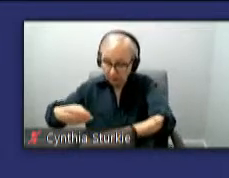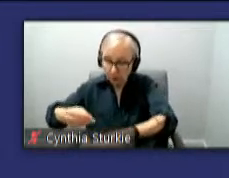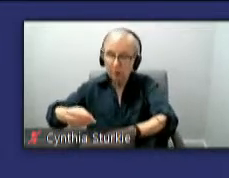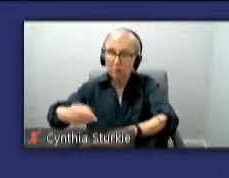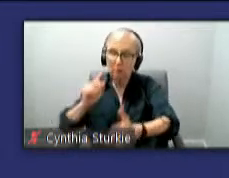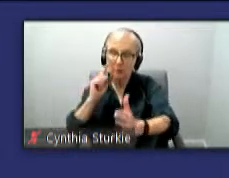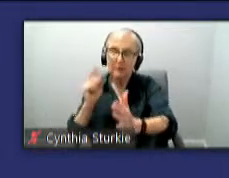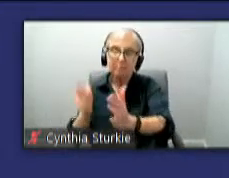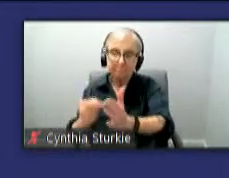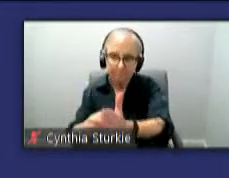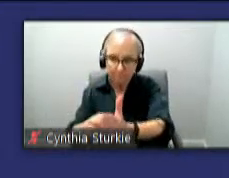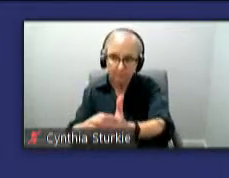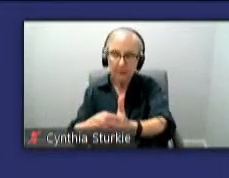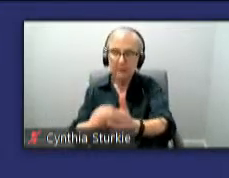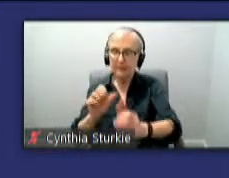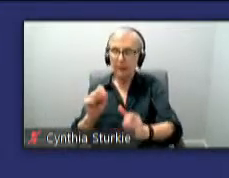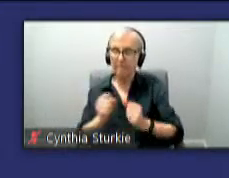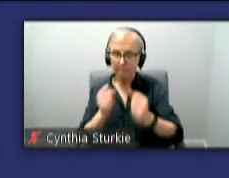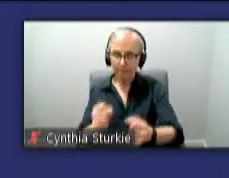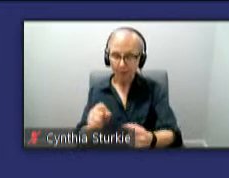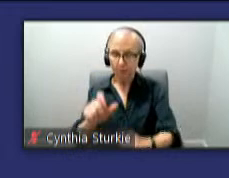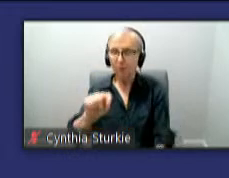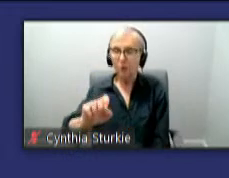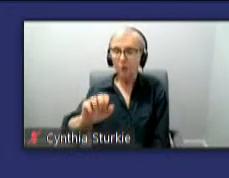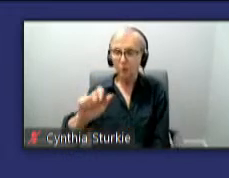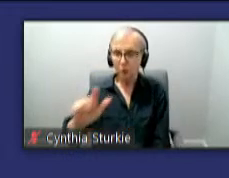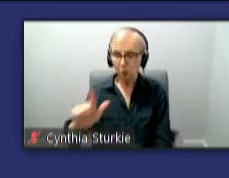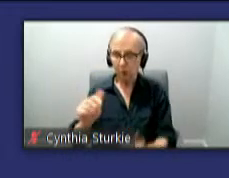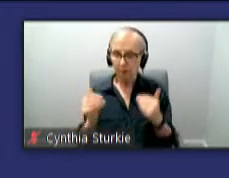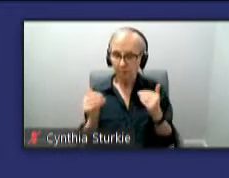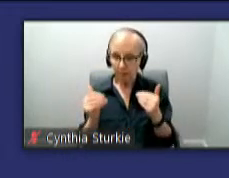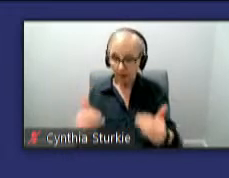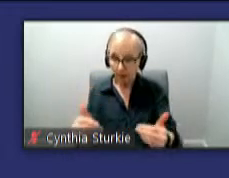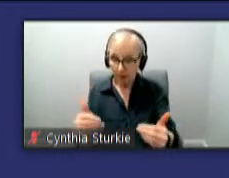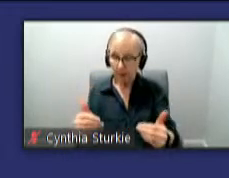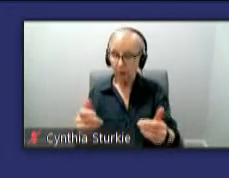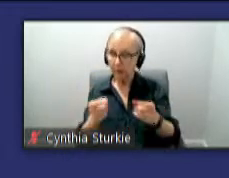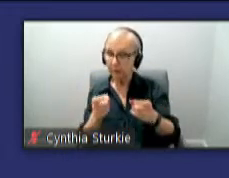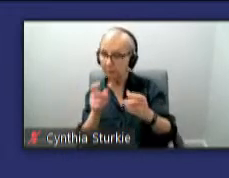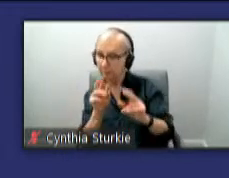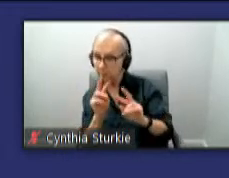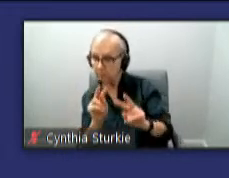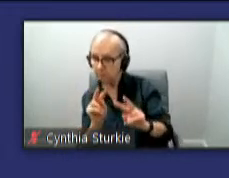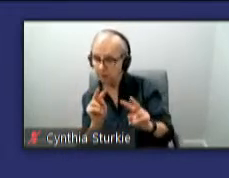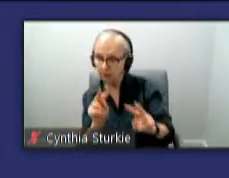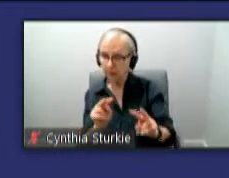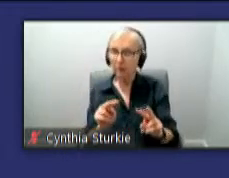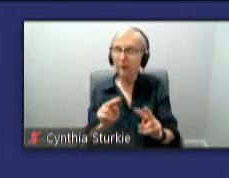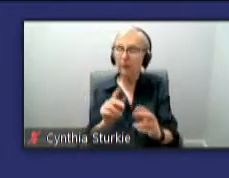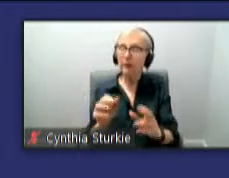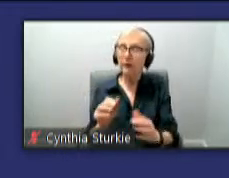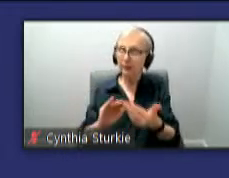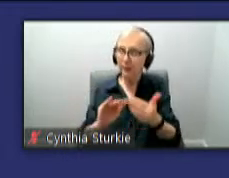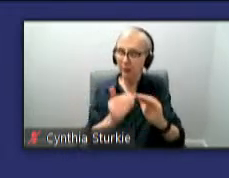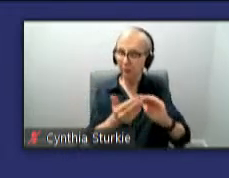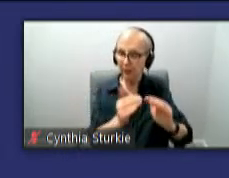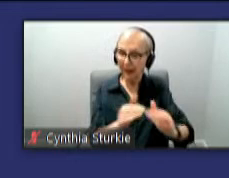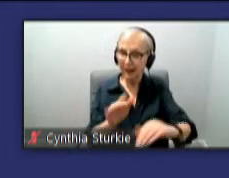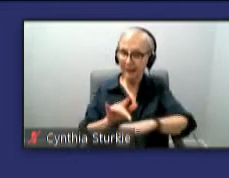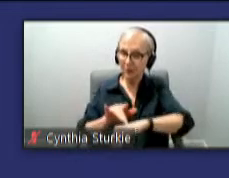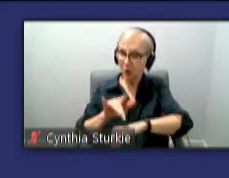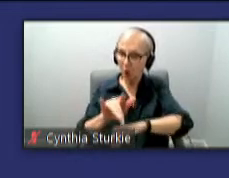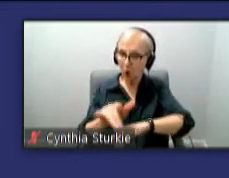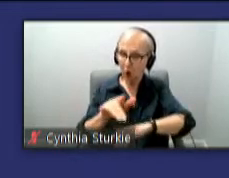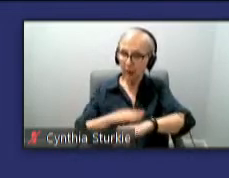surveillance is a powerful tool for ongoing monitoring of not only the level of COVID-19 in a community, but also as this early warning